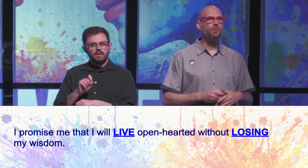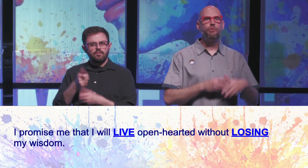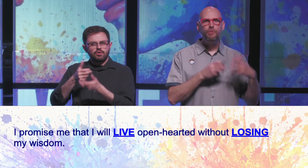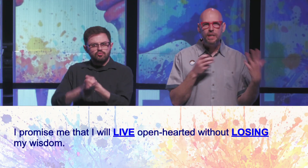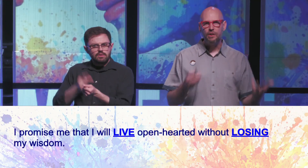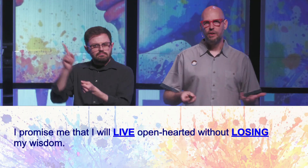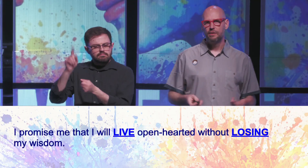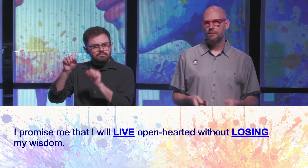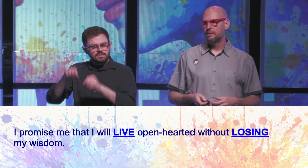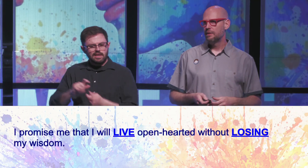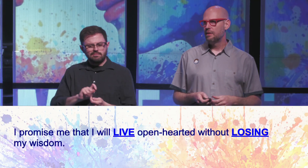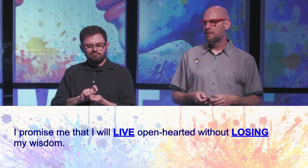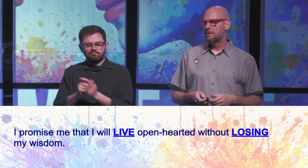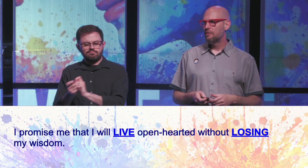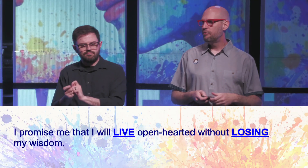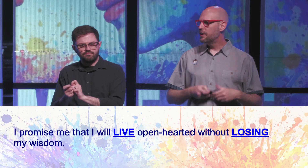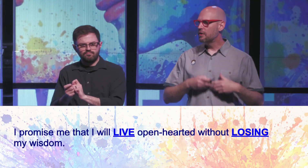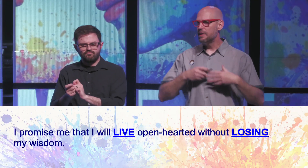So fear,